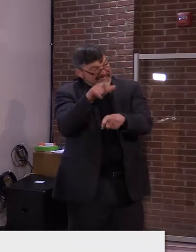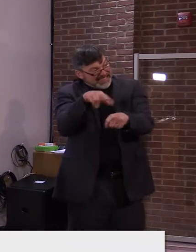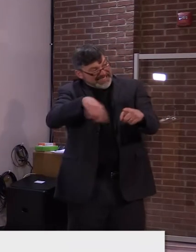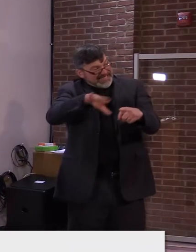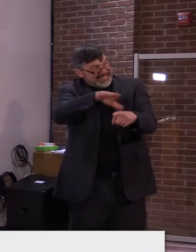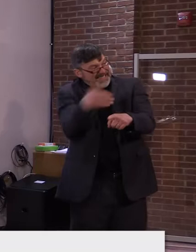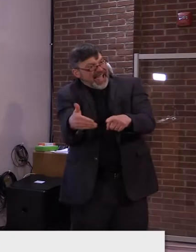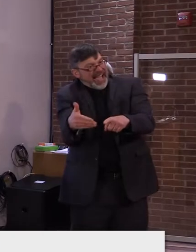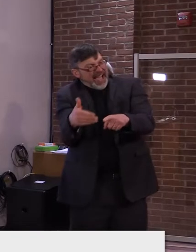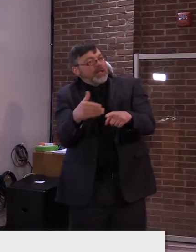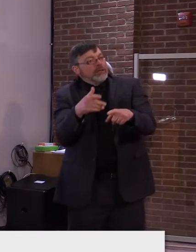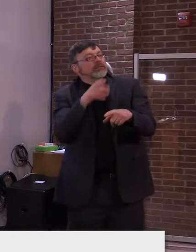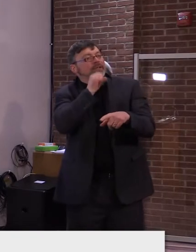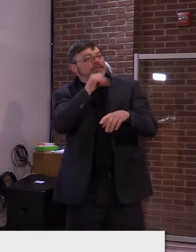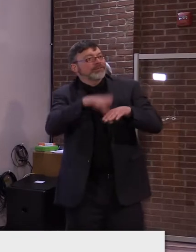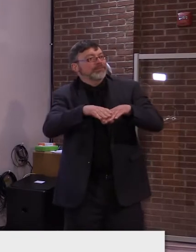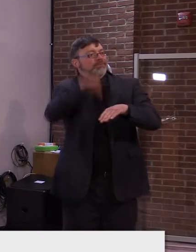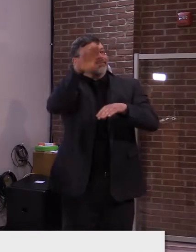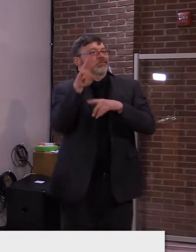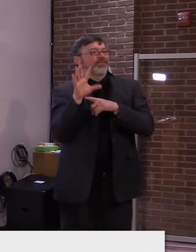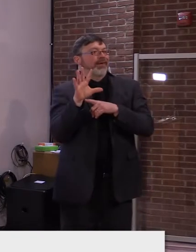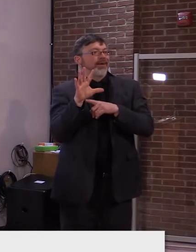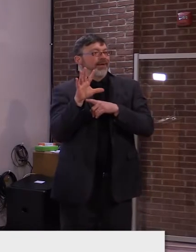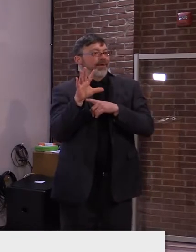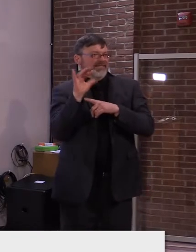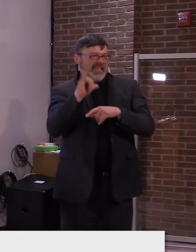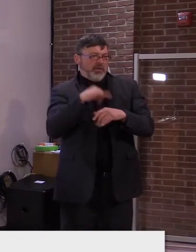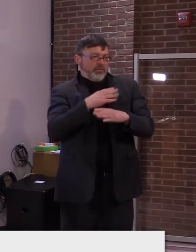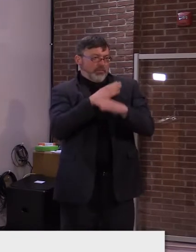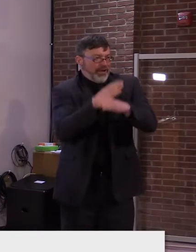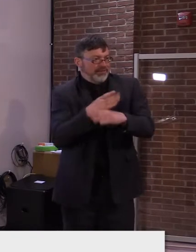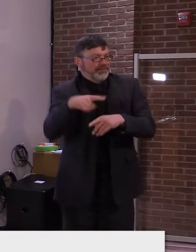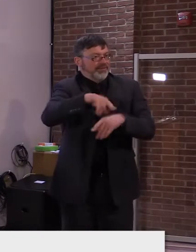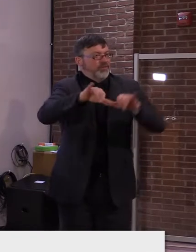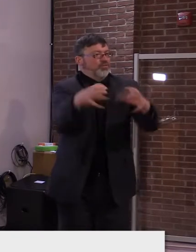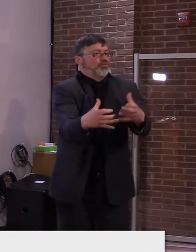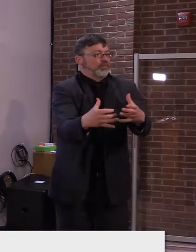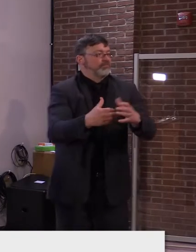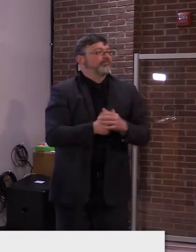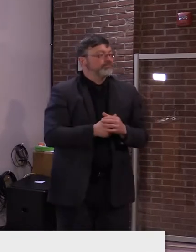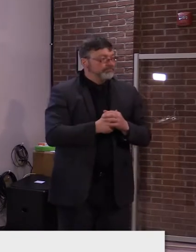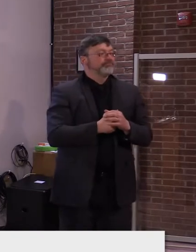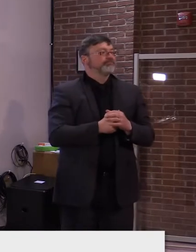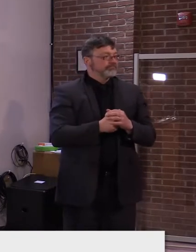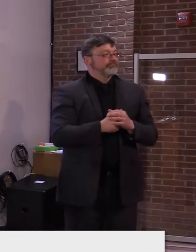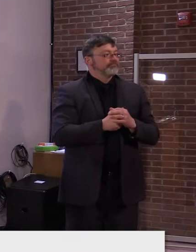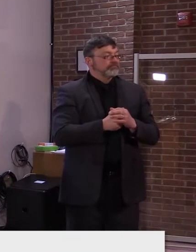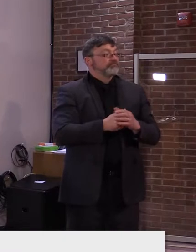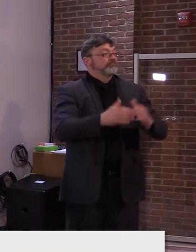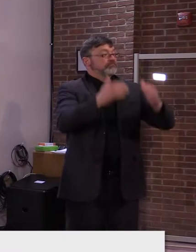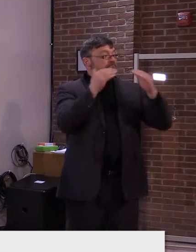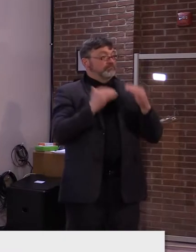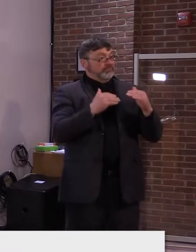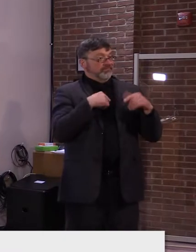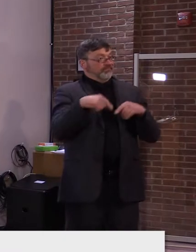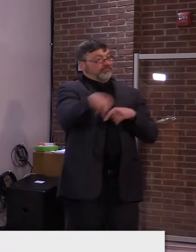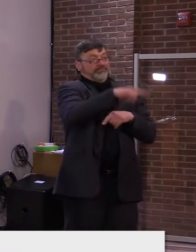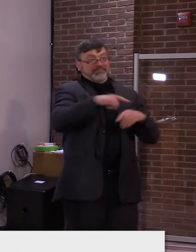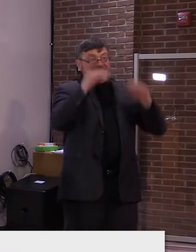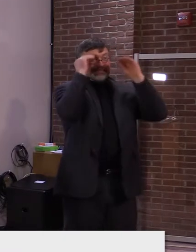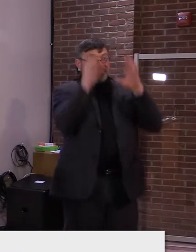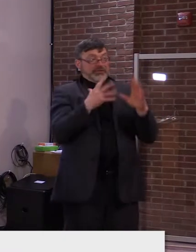and above in terms of age. Turning to educator clinics, 11,000 people have